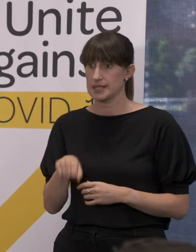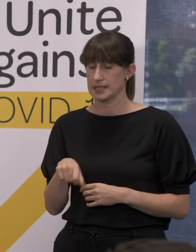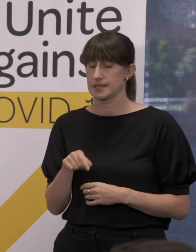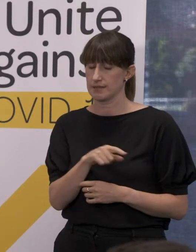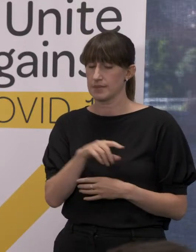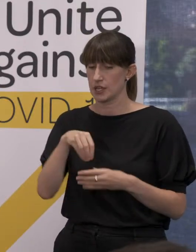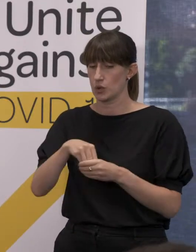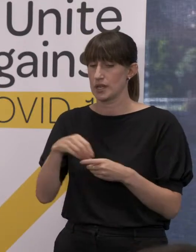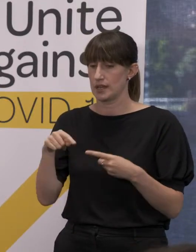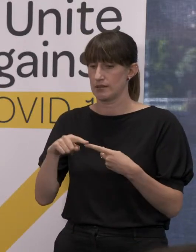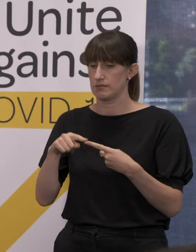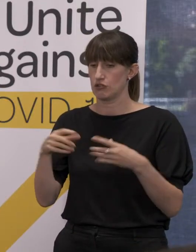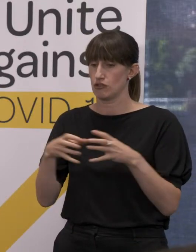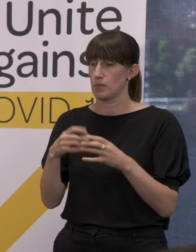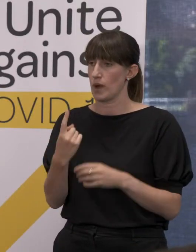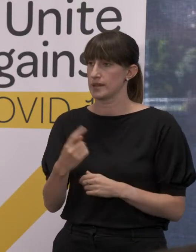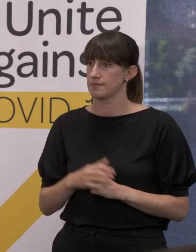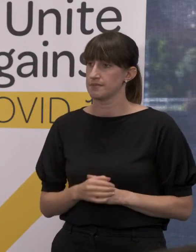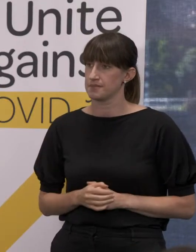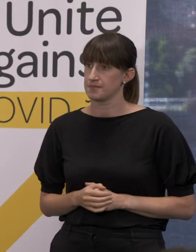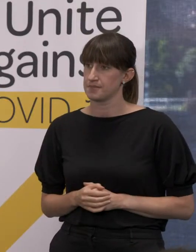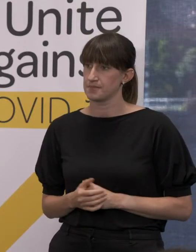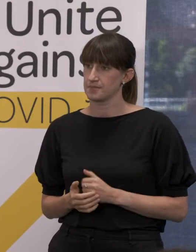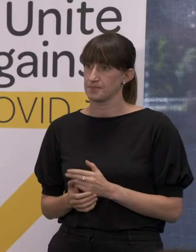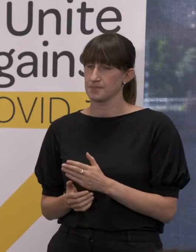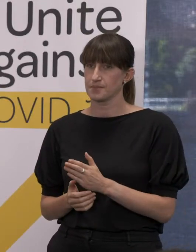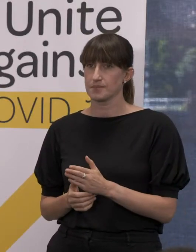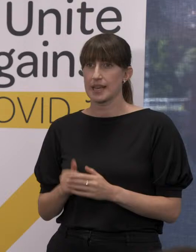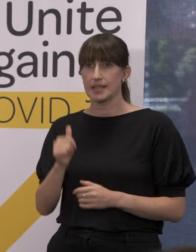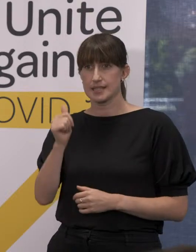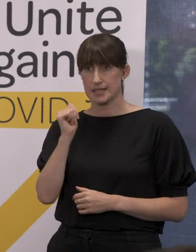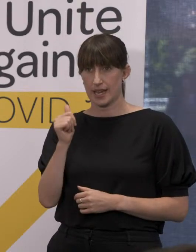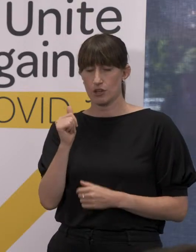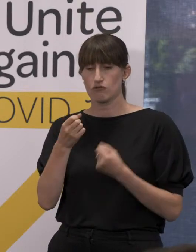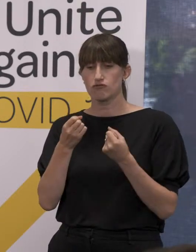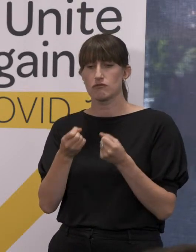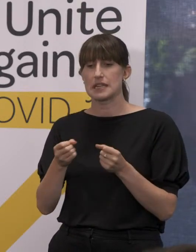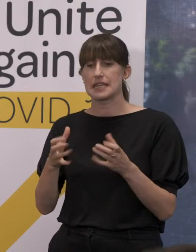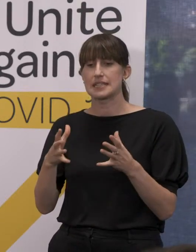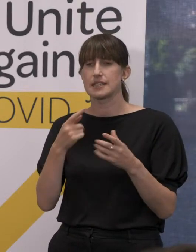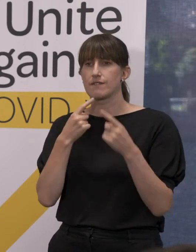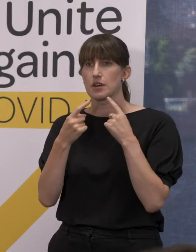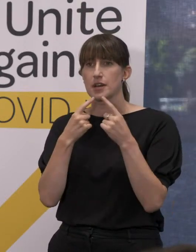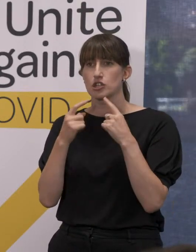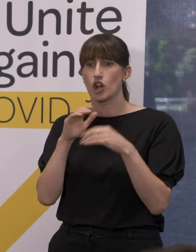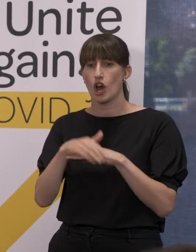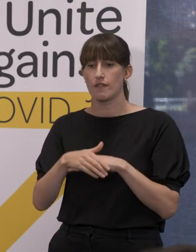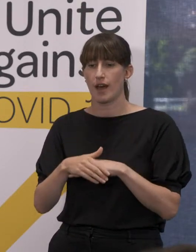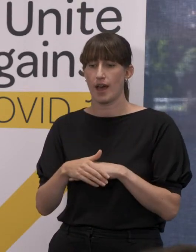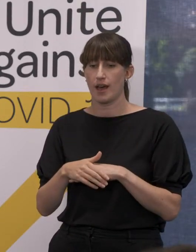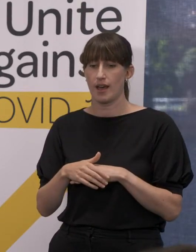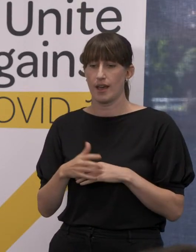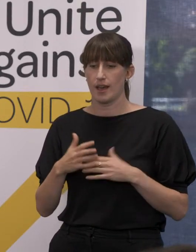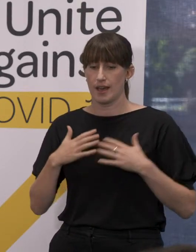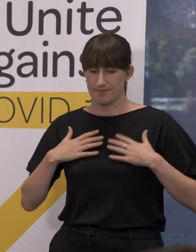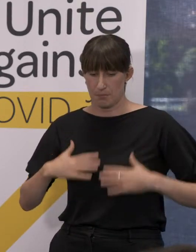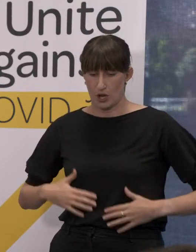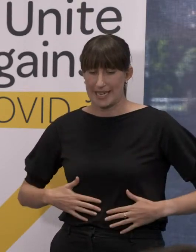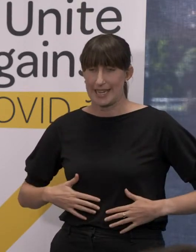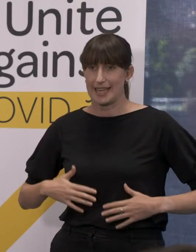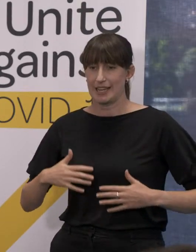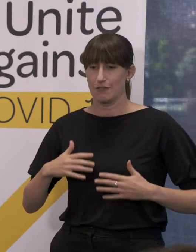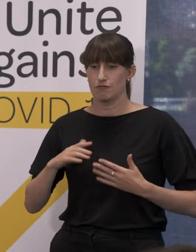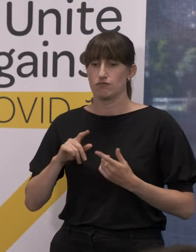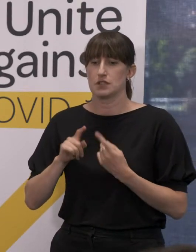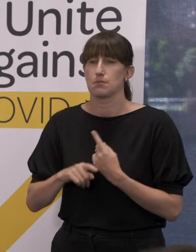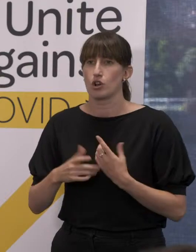And the adverse reactions data released yesterday indicated there were 3 serious reactions, which you mentioned were allergic reactions. Can you explain a little